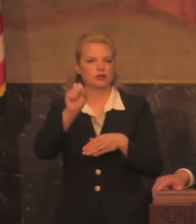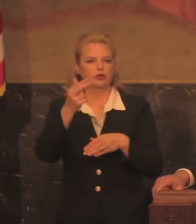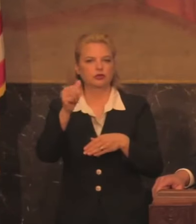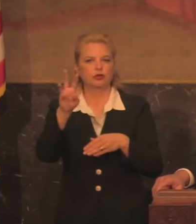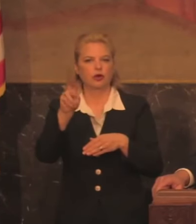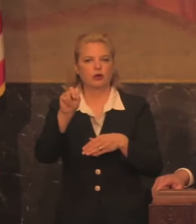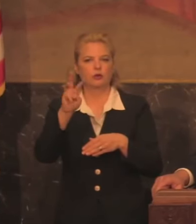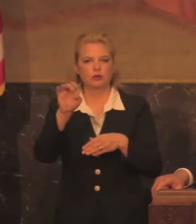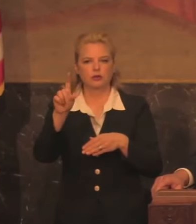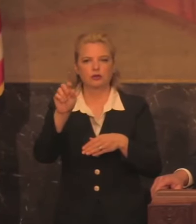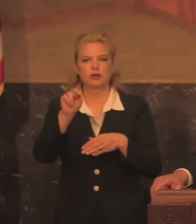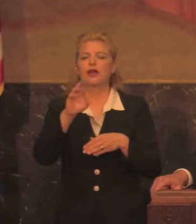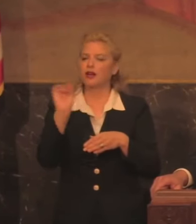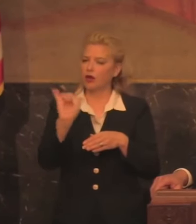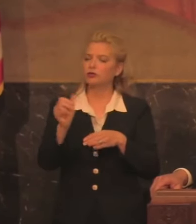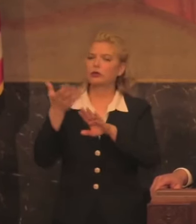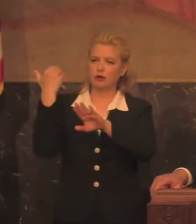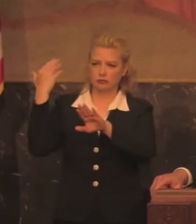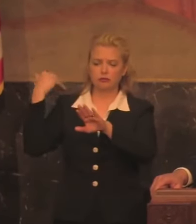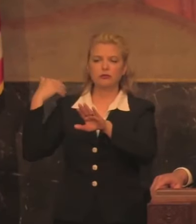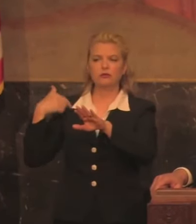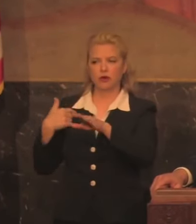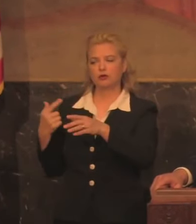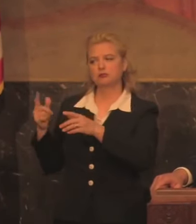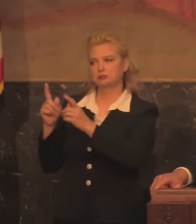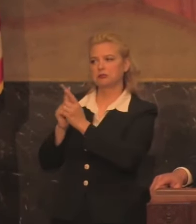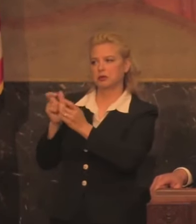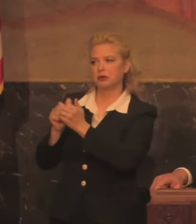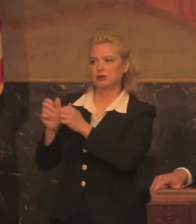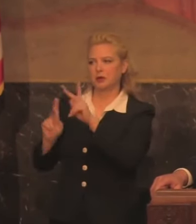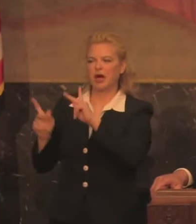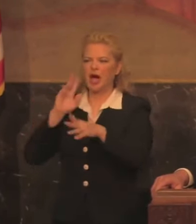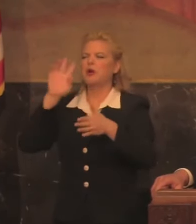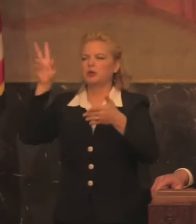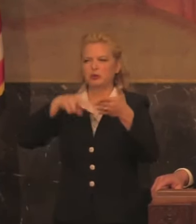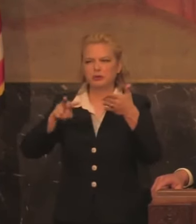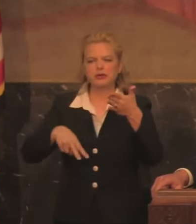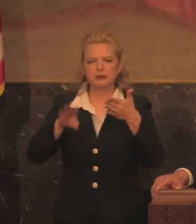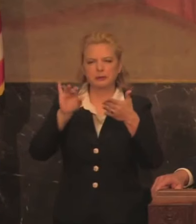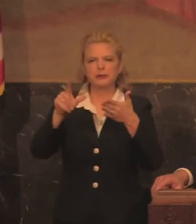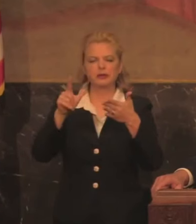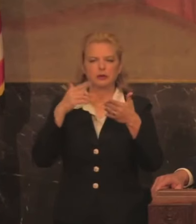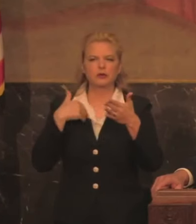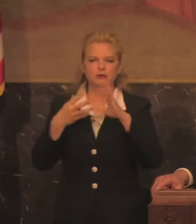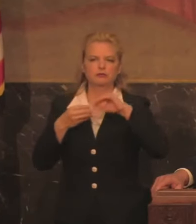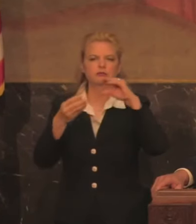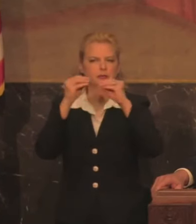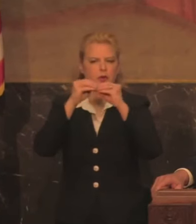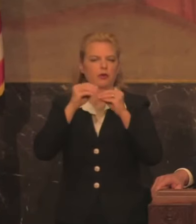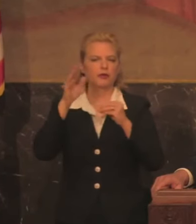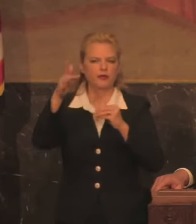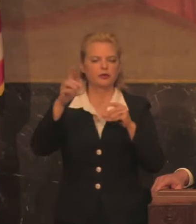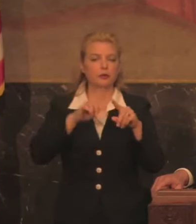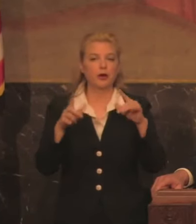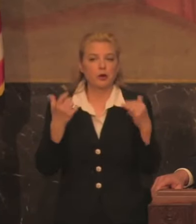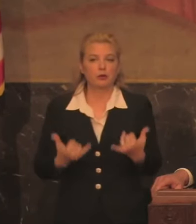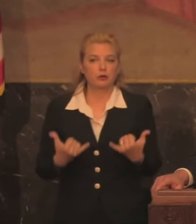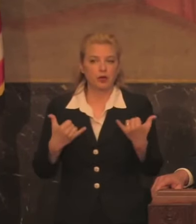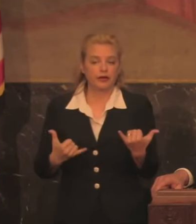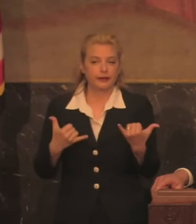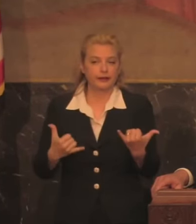discuss the concept. I'm going to read the bill, and I'll have more to say in the future on it. At this point in